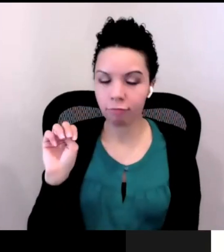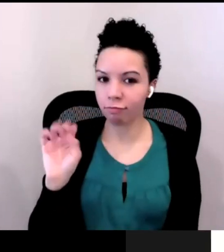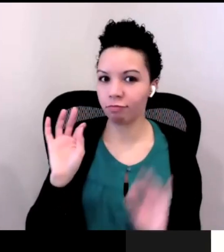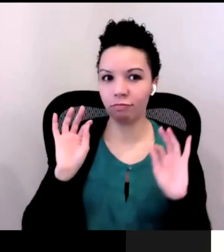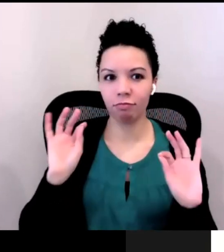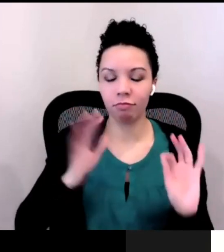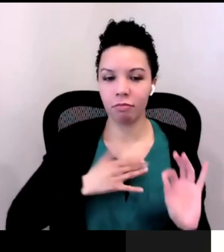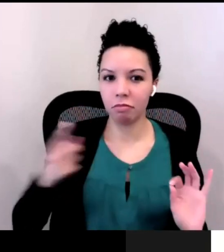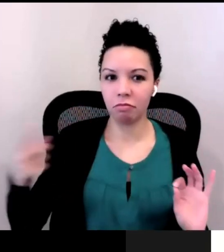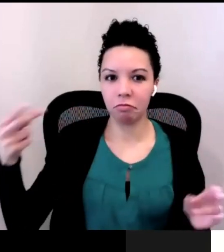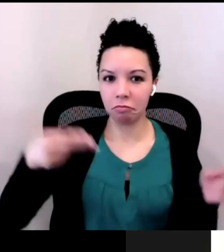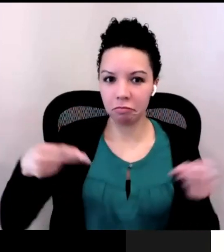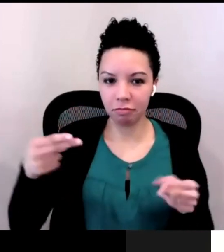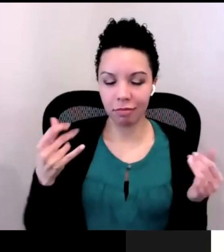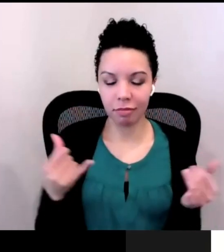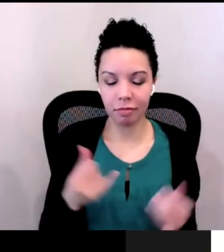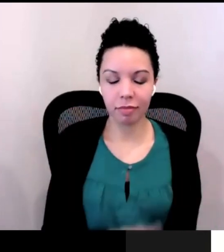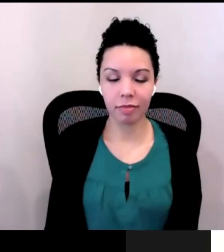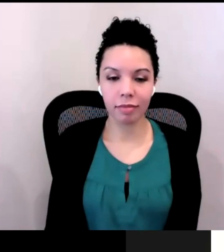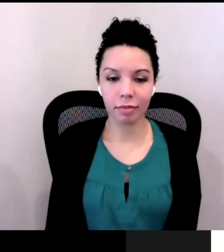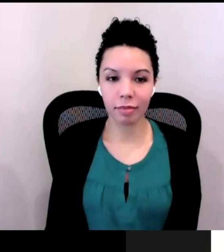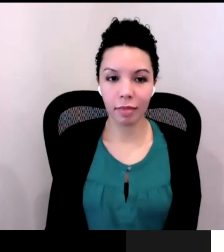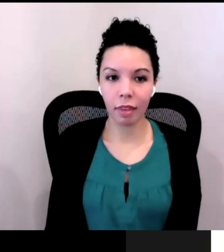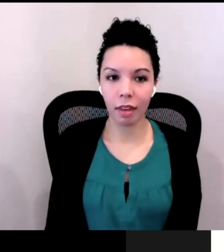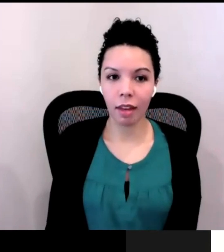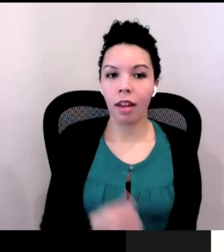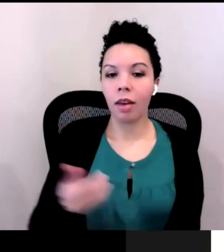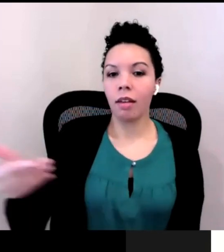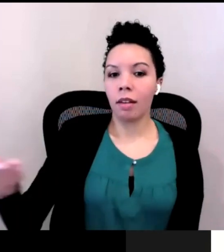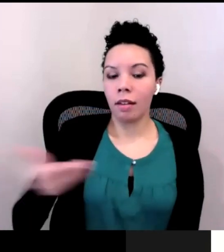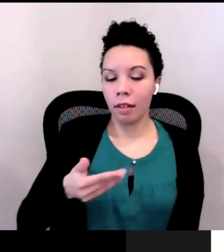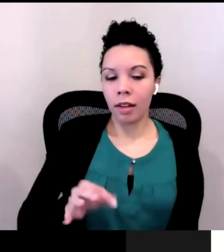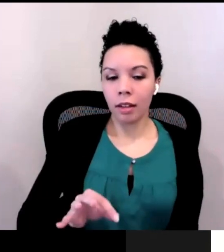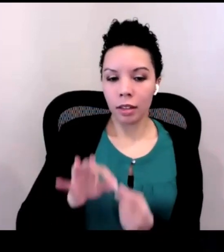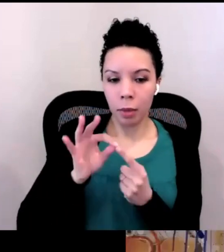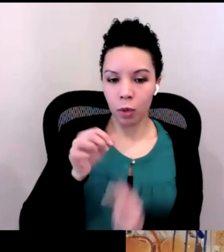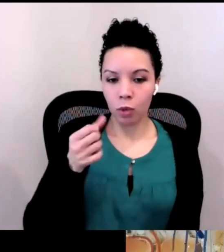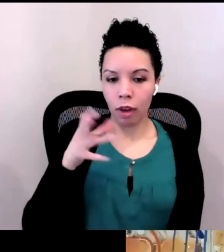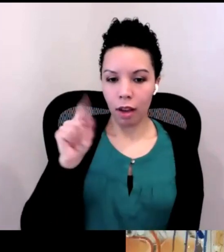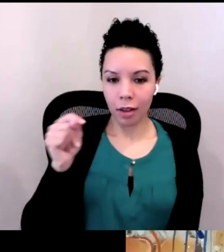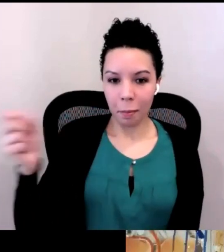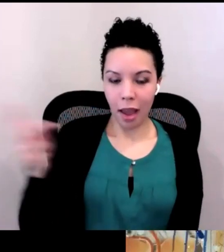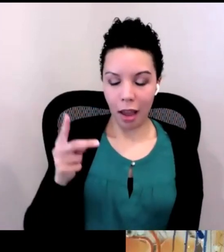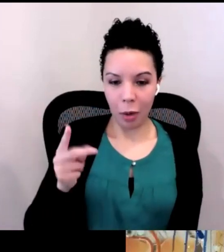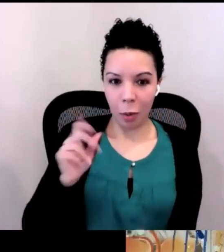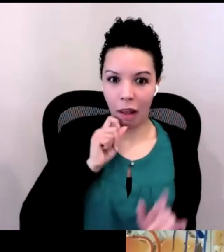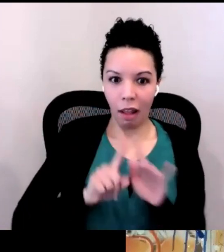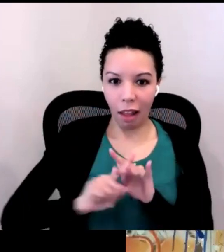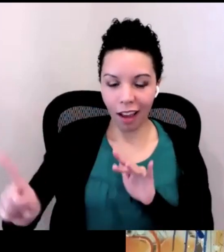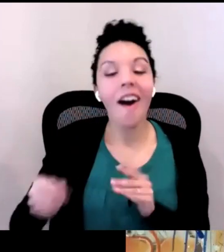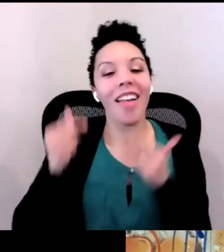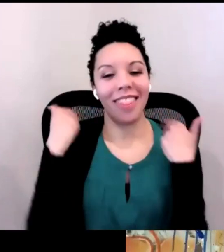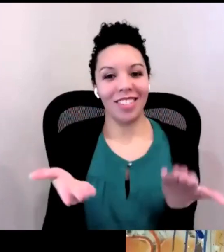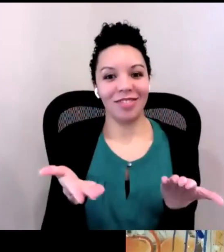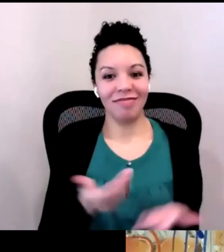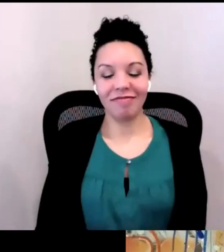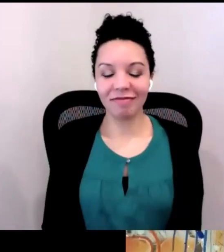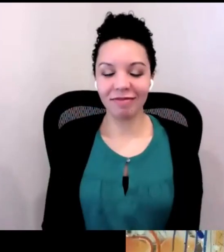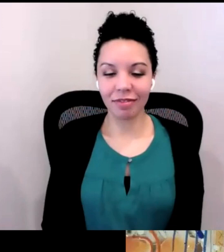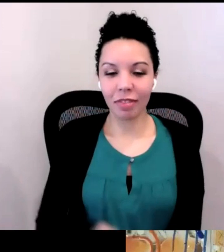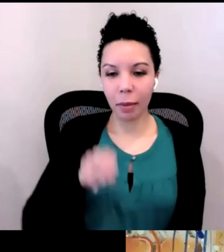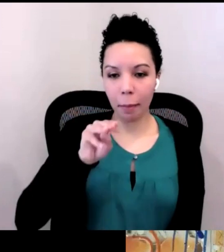So let's go ahead and bring our special guest back in. Hopefully she didn't run off. There she is. All right, we have